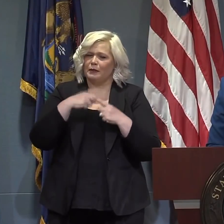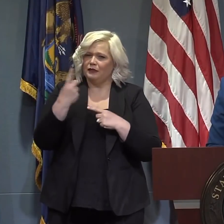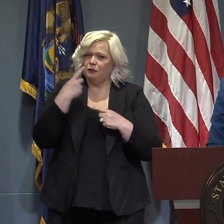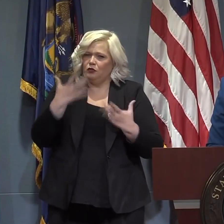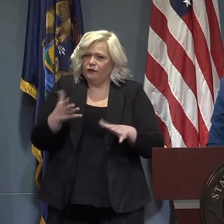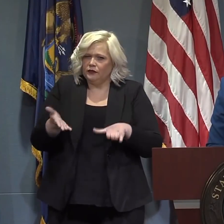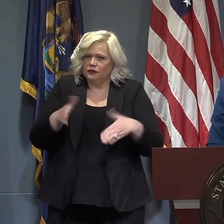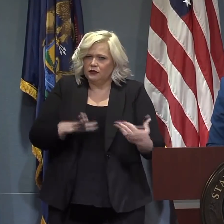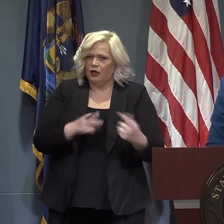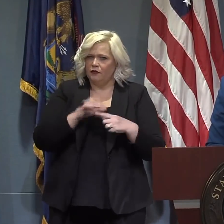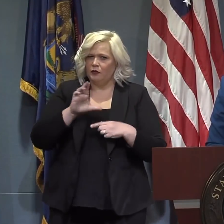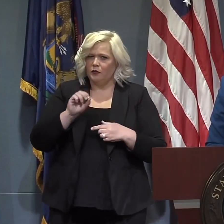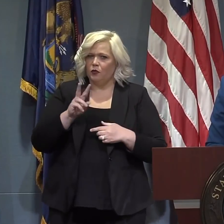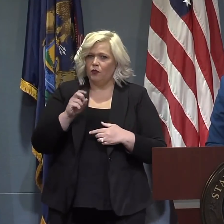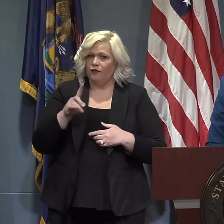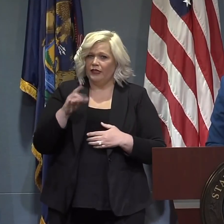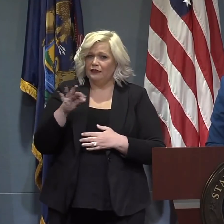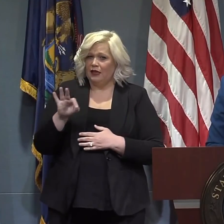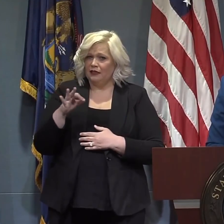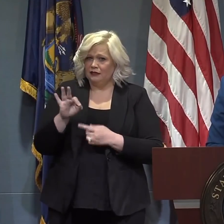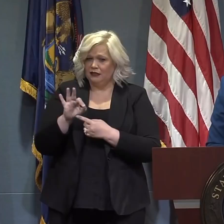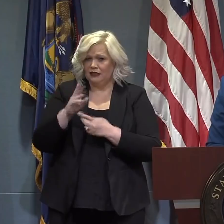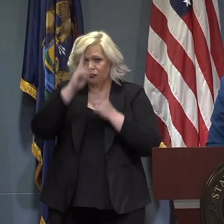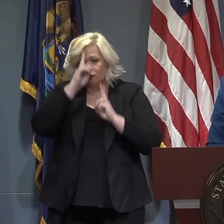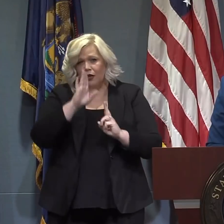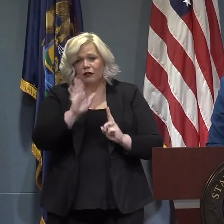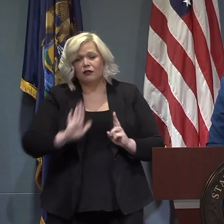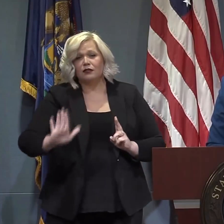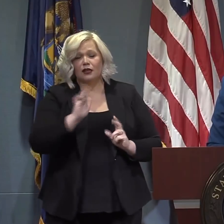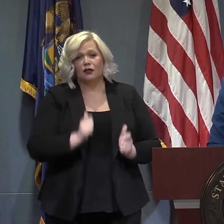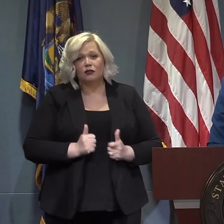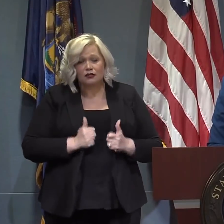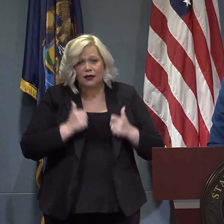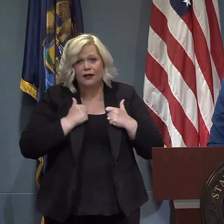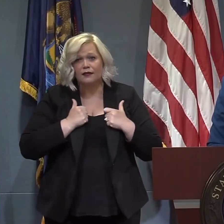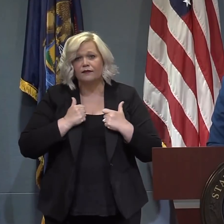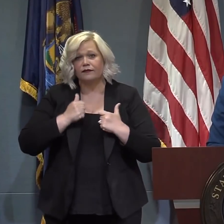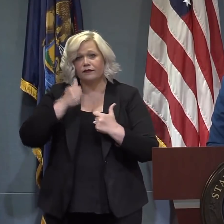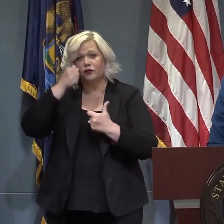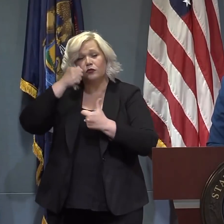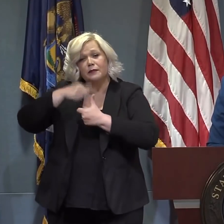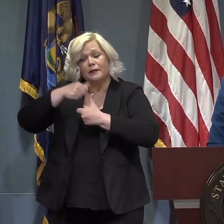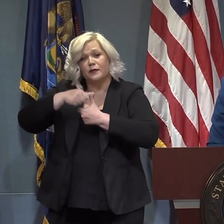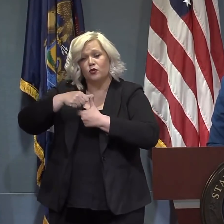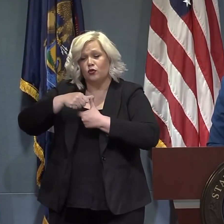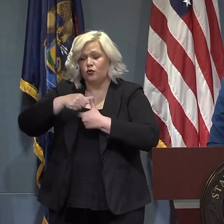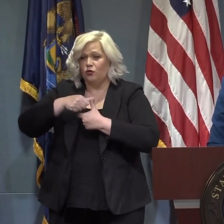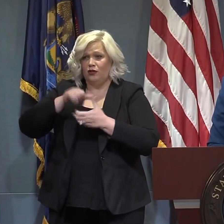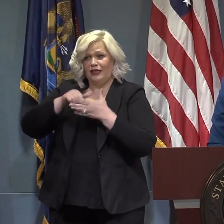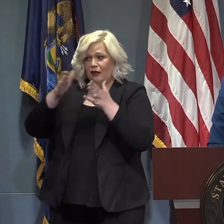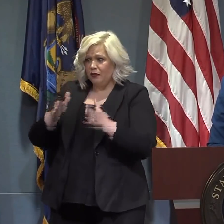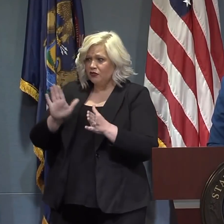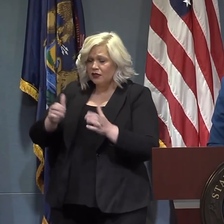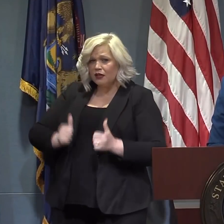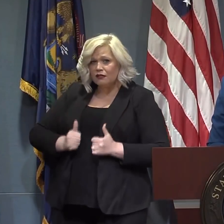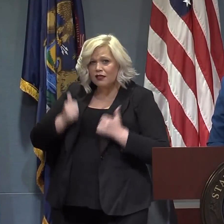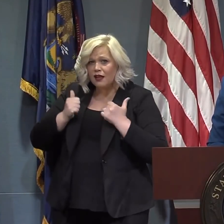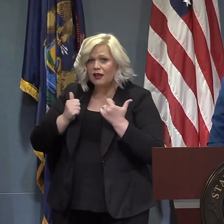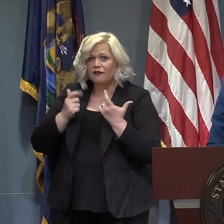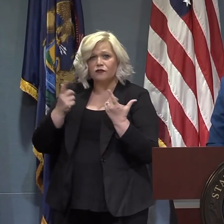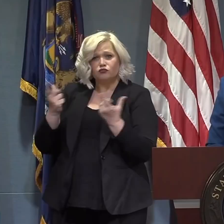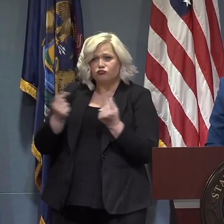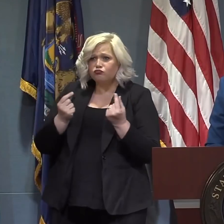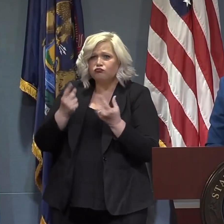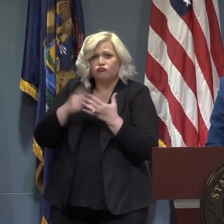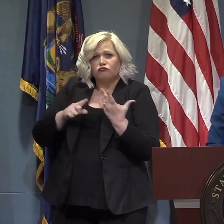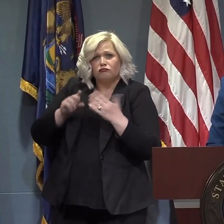battle with COVID-19, to honor their life, to remember who they were, and to remind all of us that we